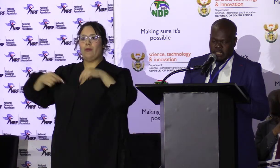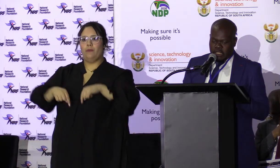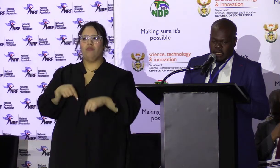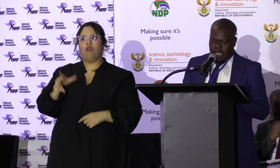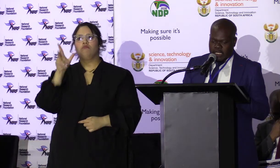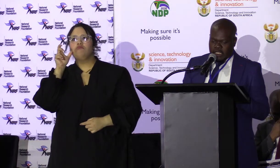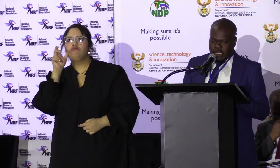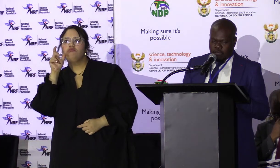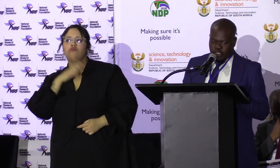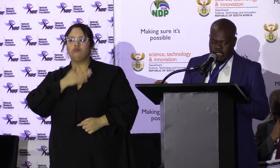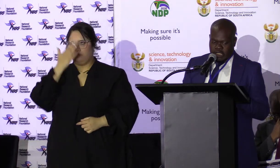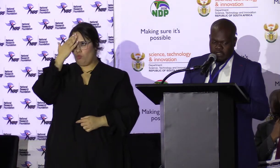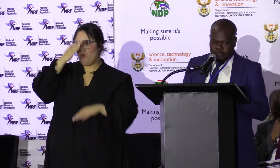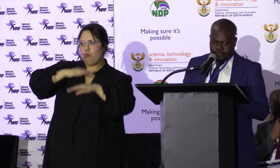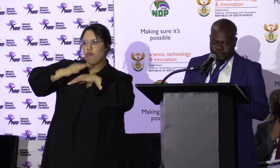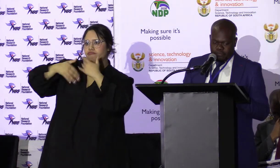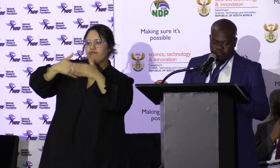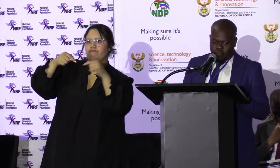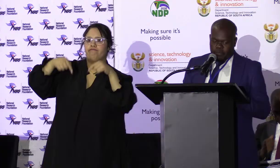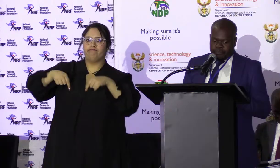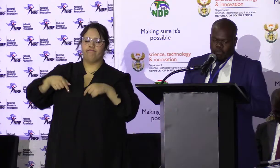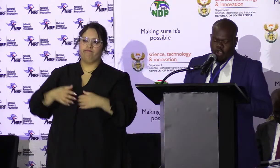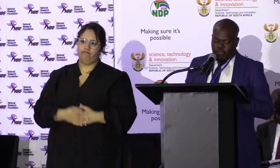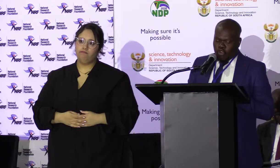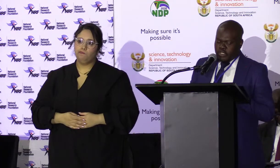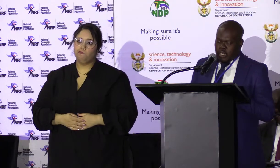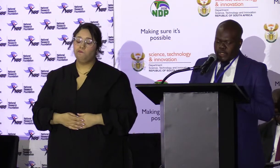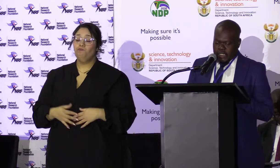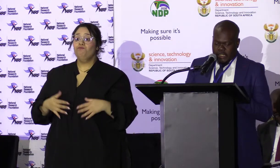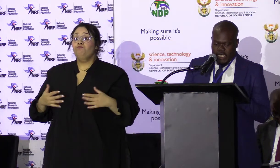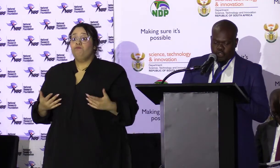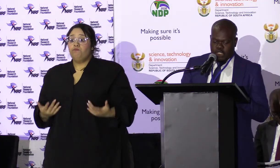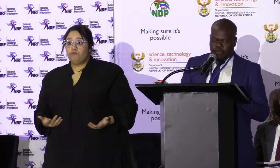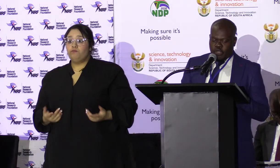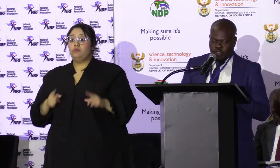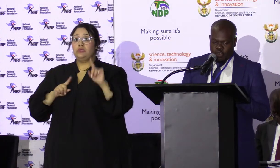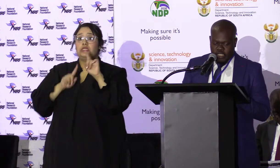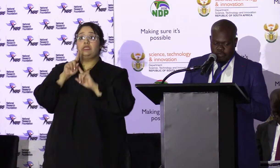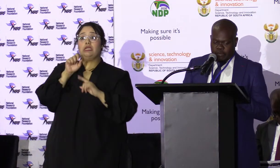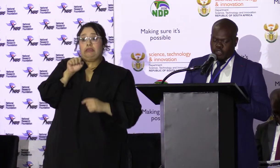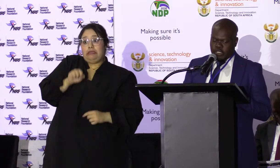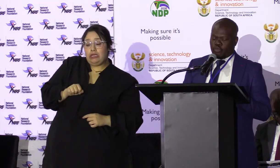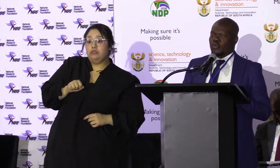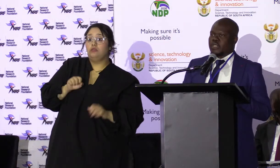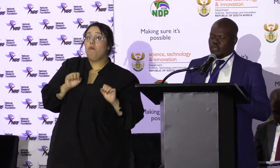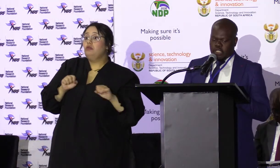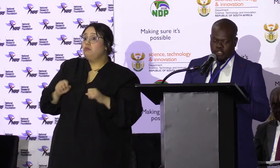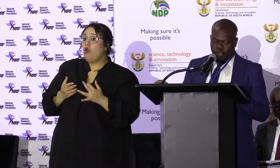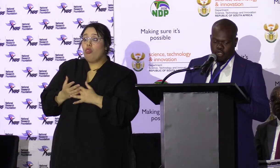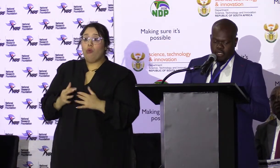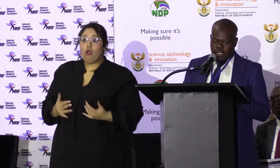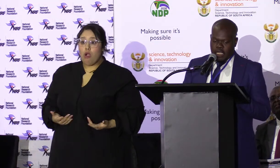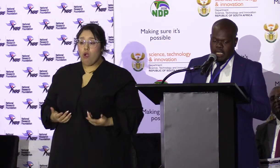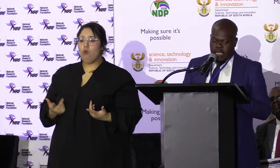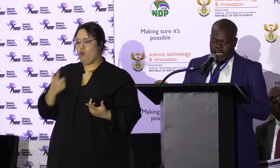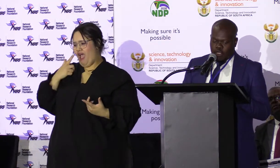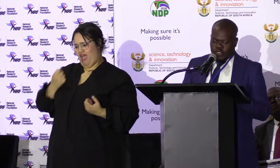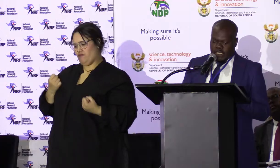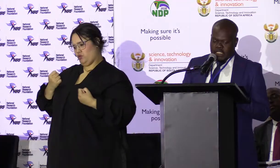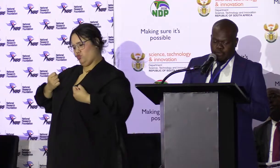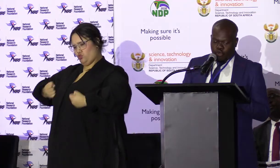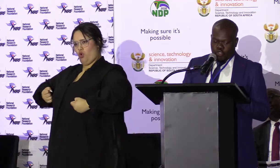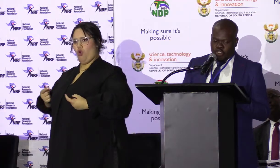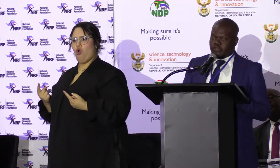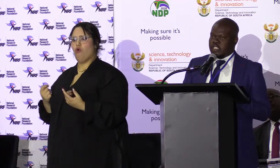about this as the day proceeds. Of course, our success to this point would not have been possible without the strong